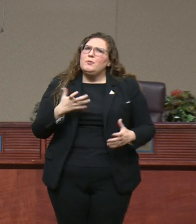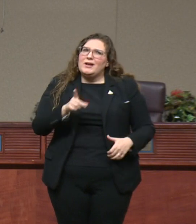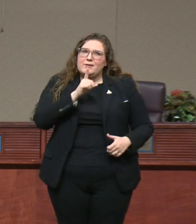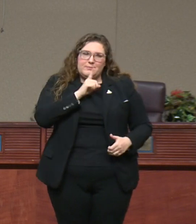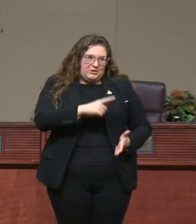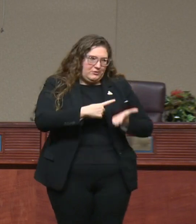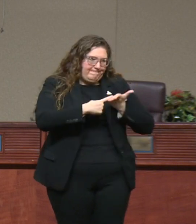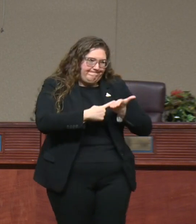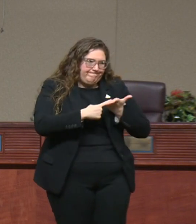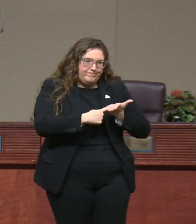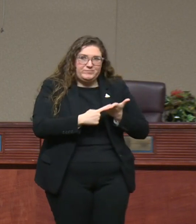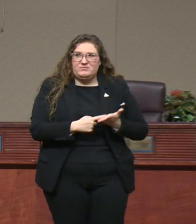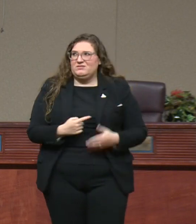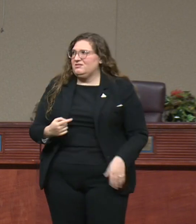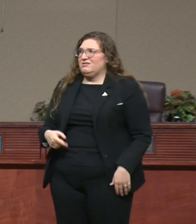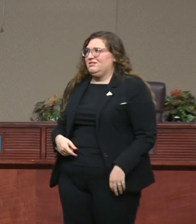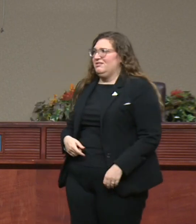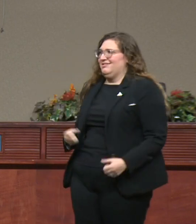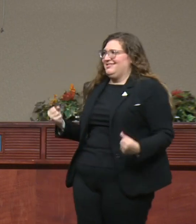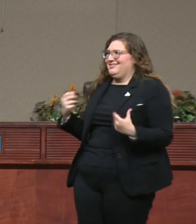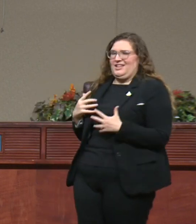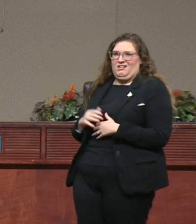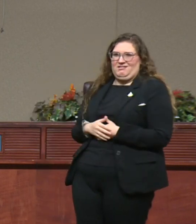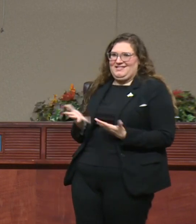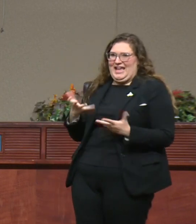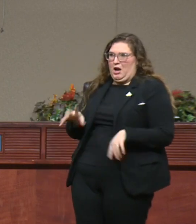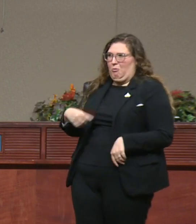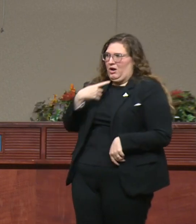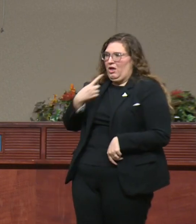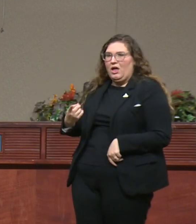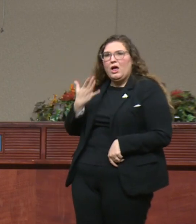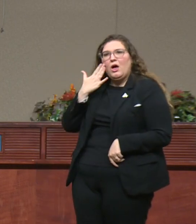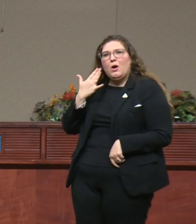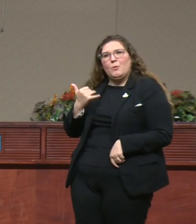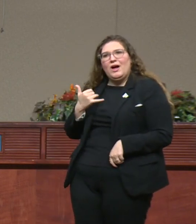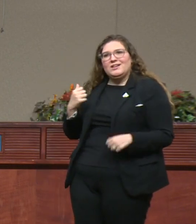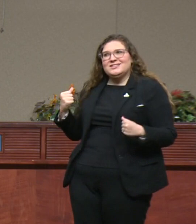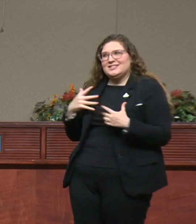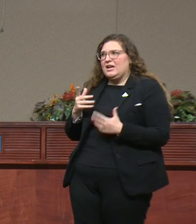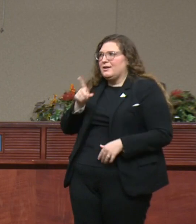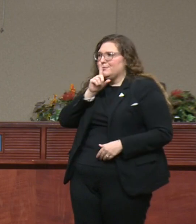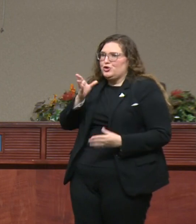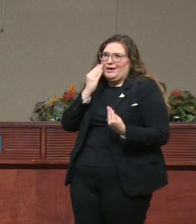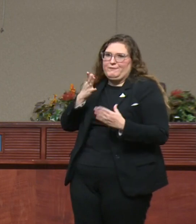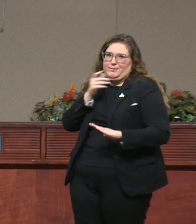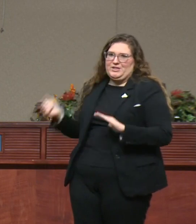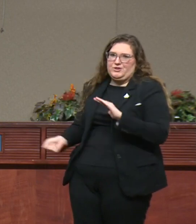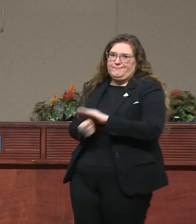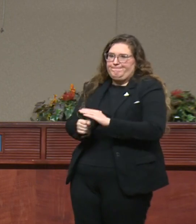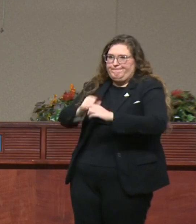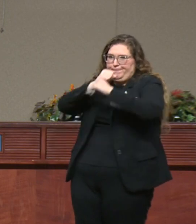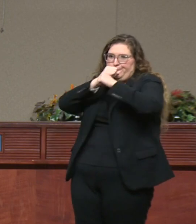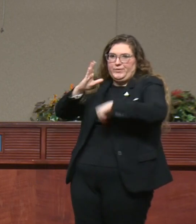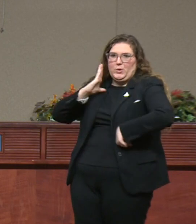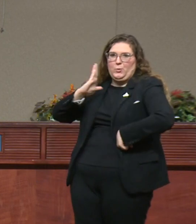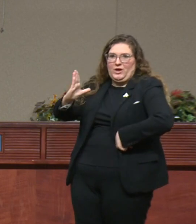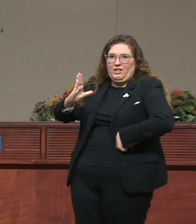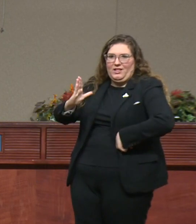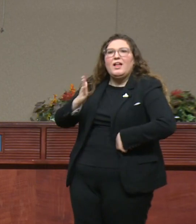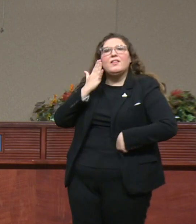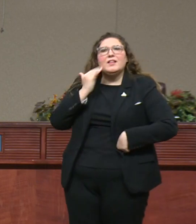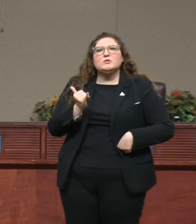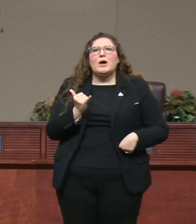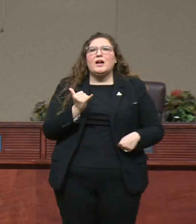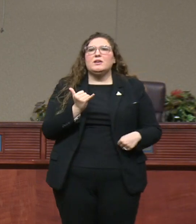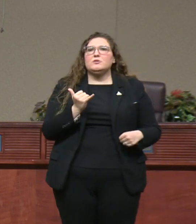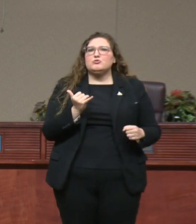becomes a challenge in the sense that out of fear, they probably will be hiding some information from us. So we interview parents as well.